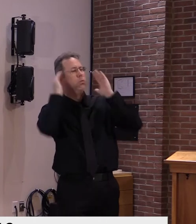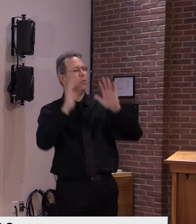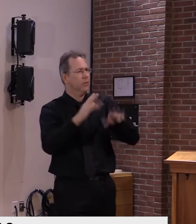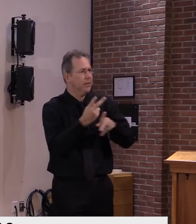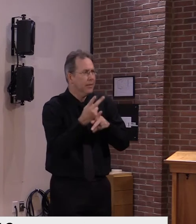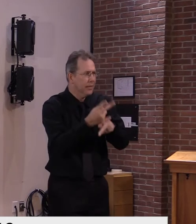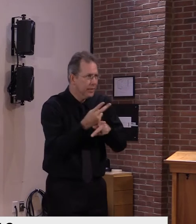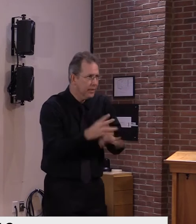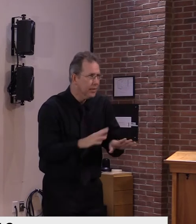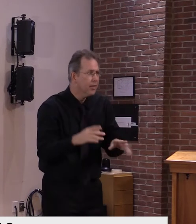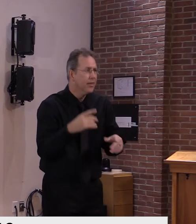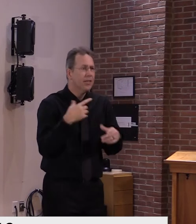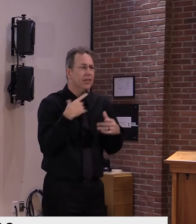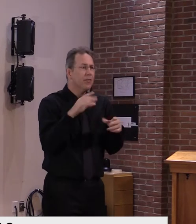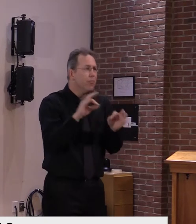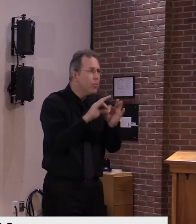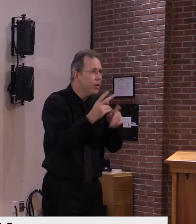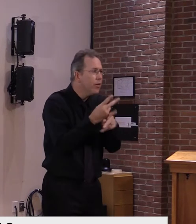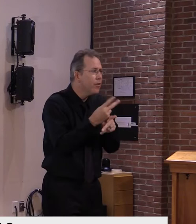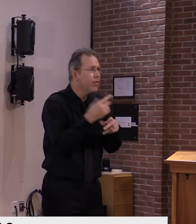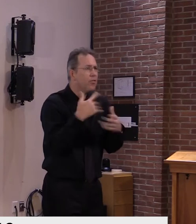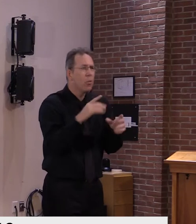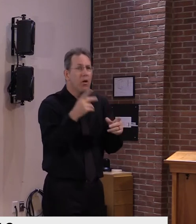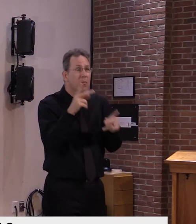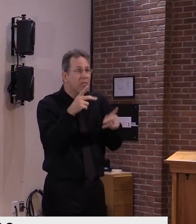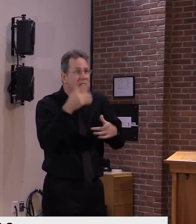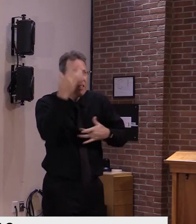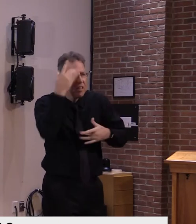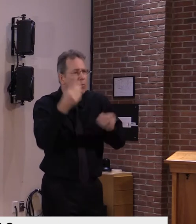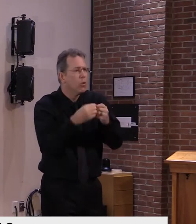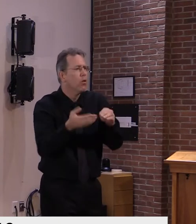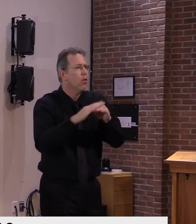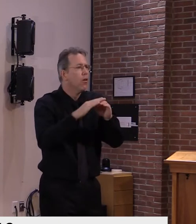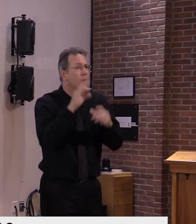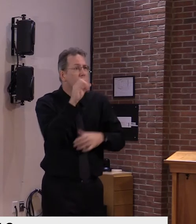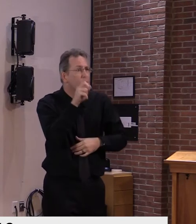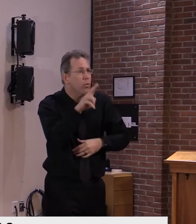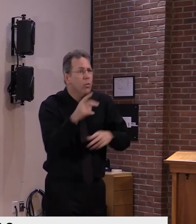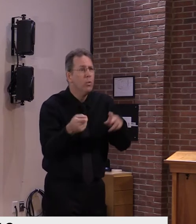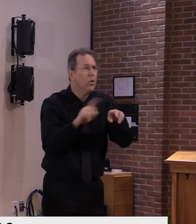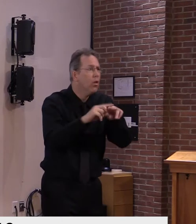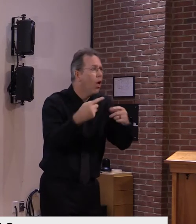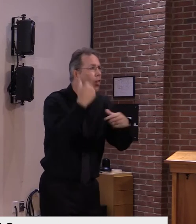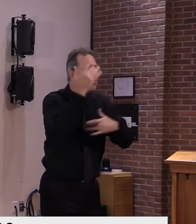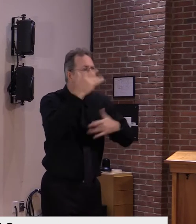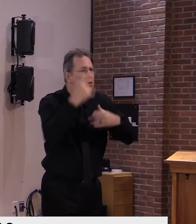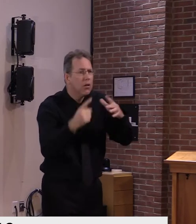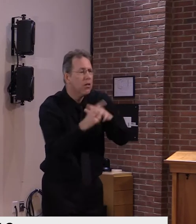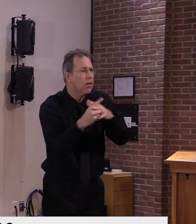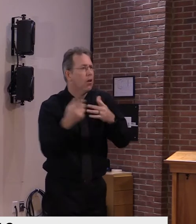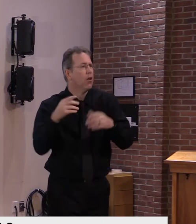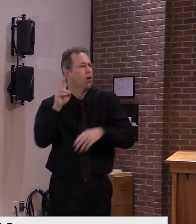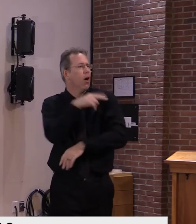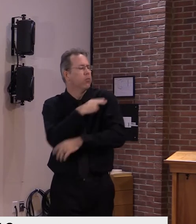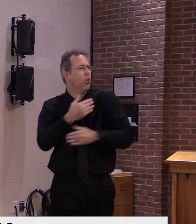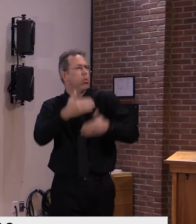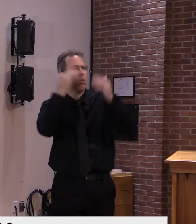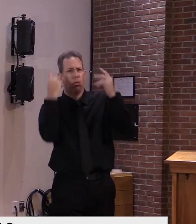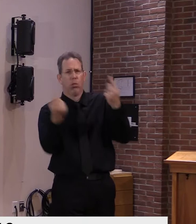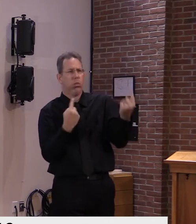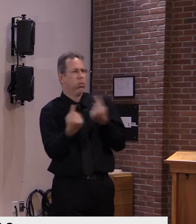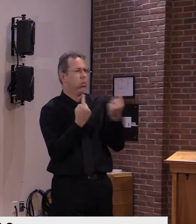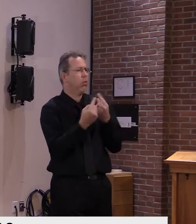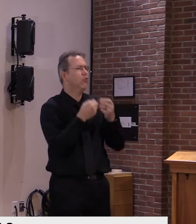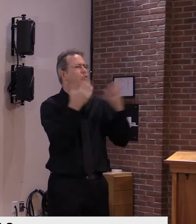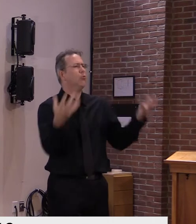quarantines, and Frank's staffing shortage in a time of national shortage for these facilities. The most